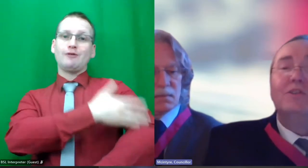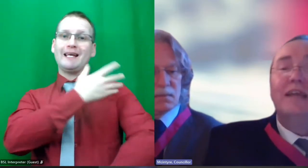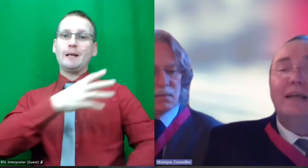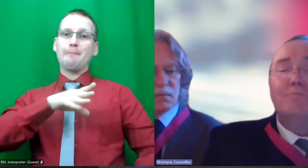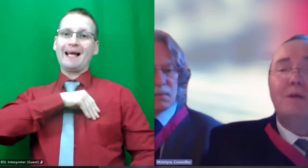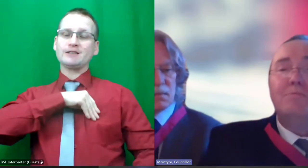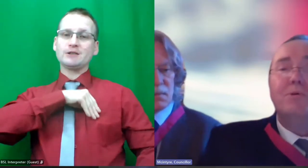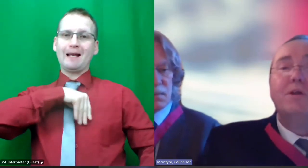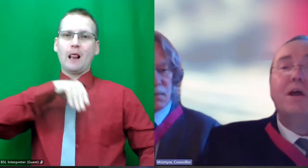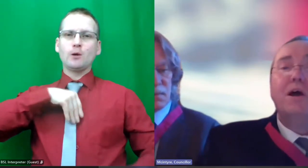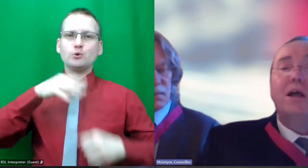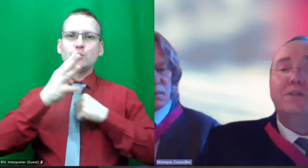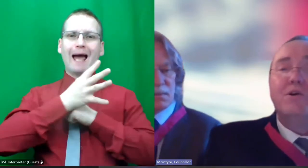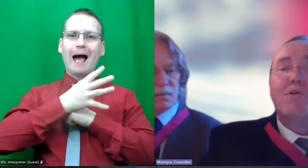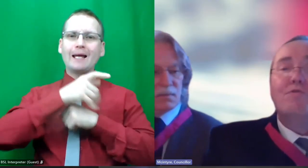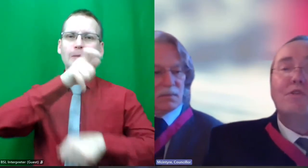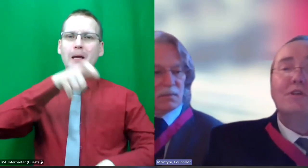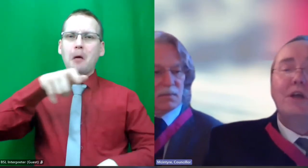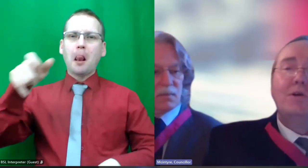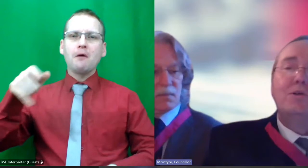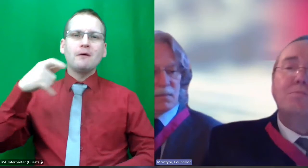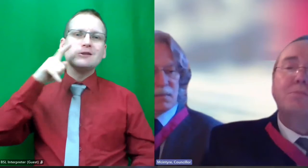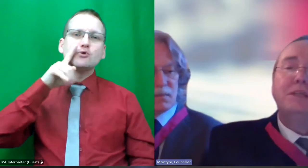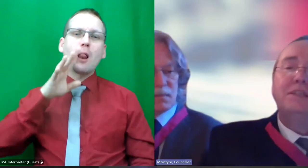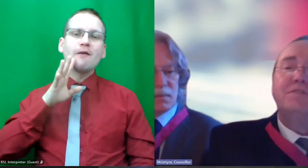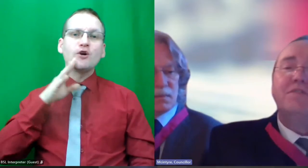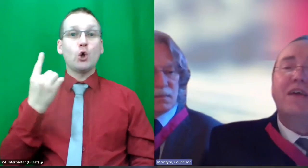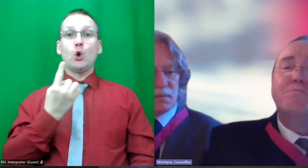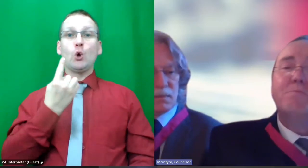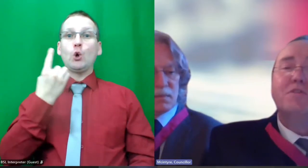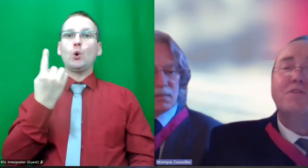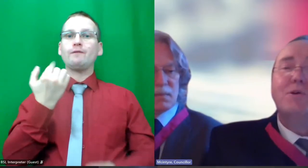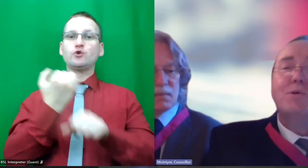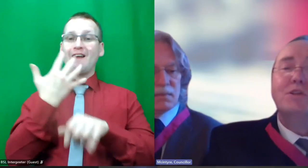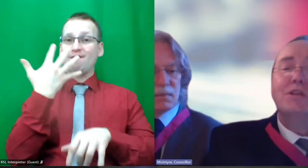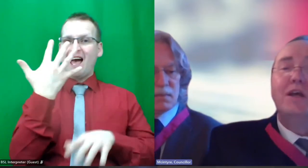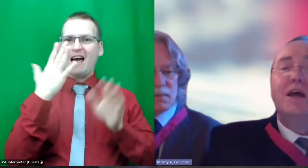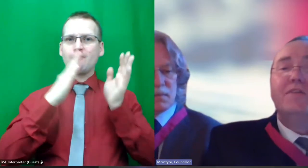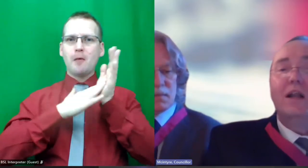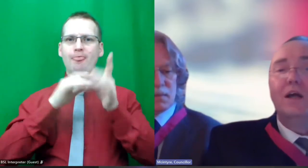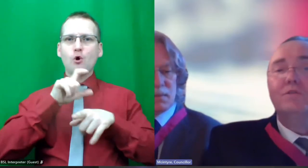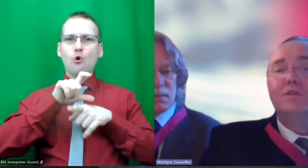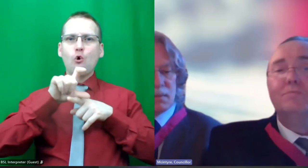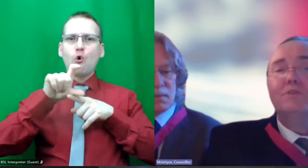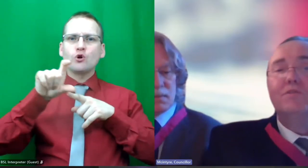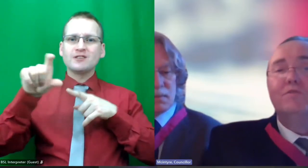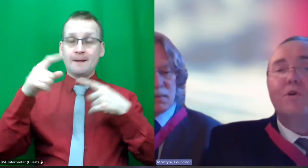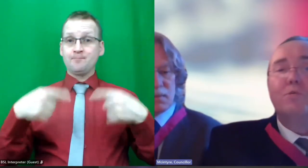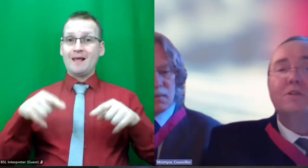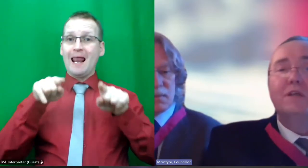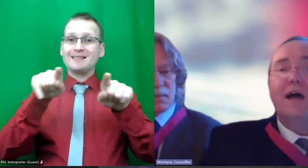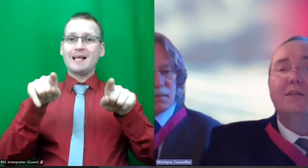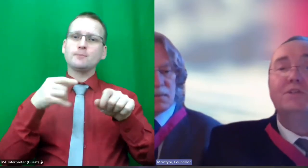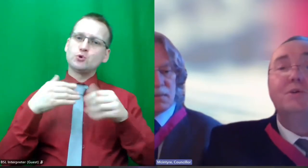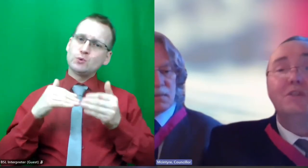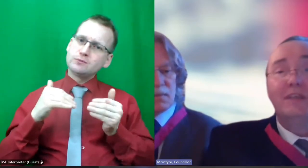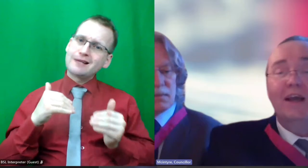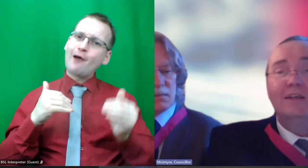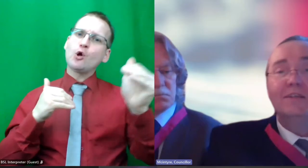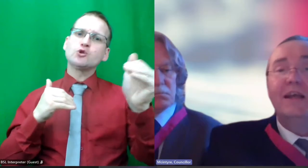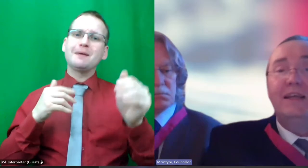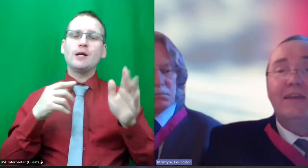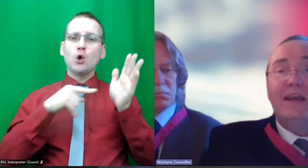Green Badge medals to 9 people in Salford who had completed the 5-month course that allows them to go forward as